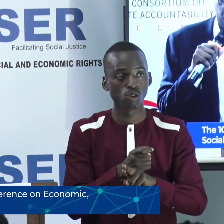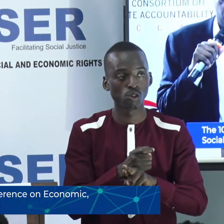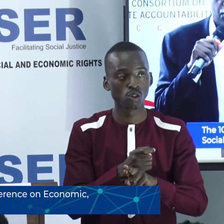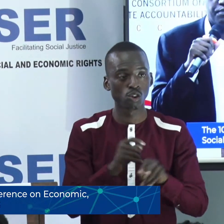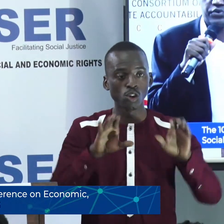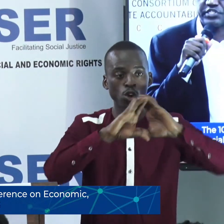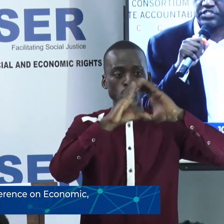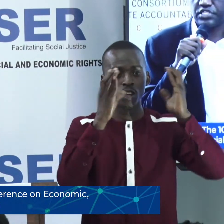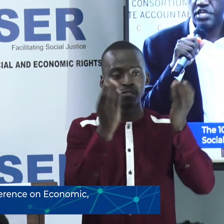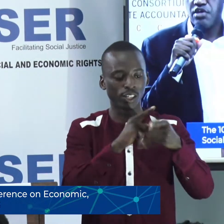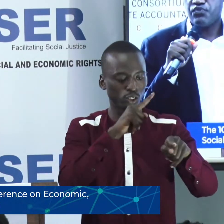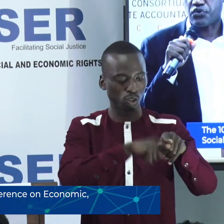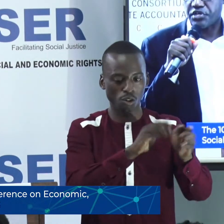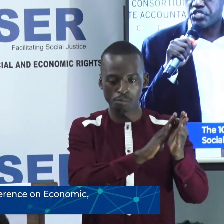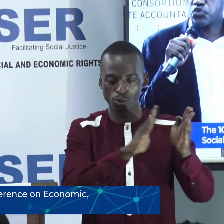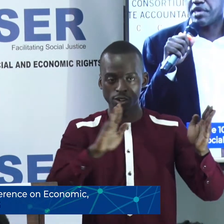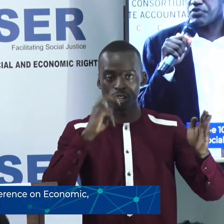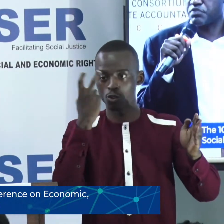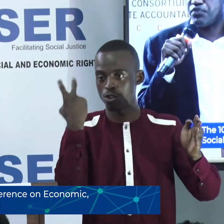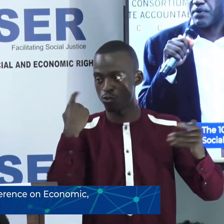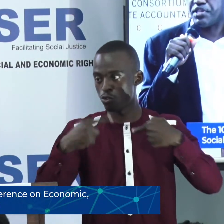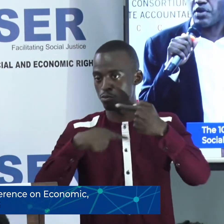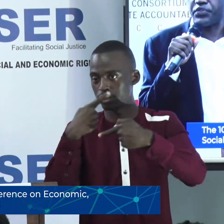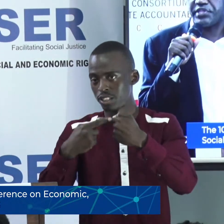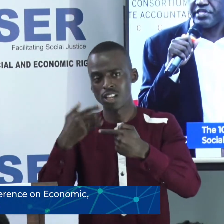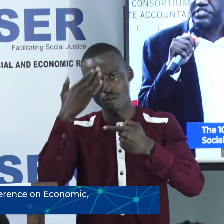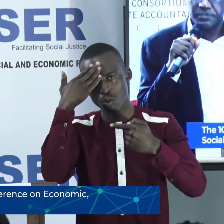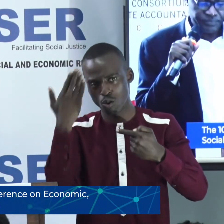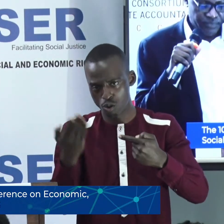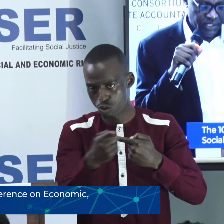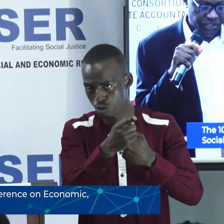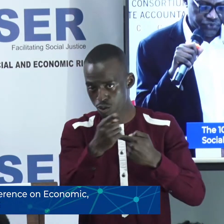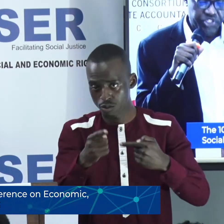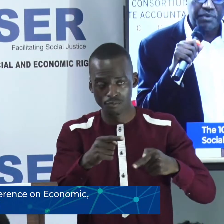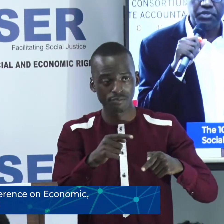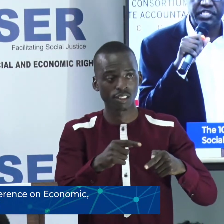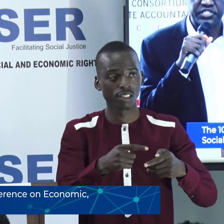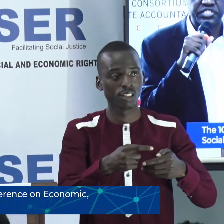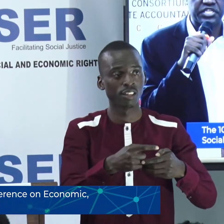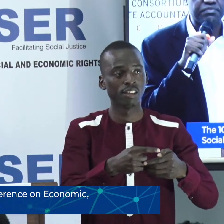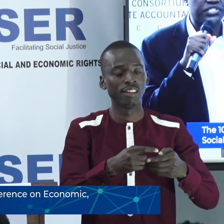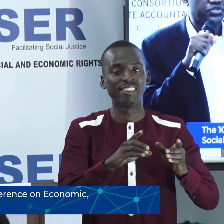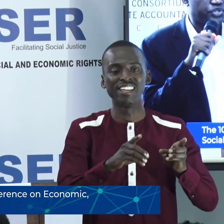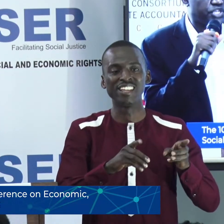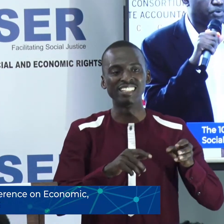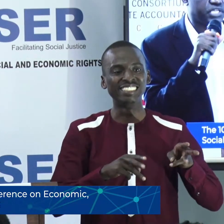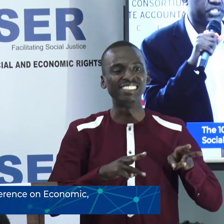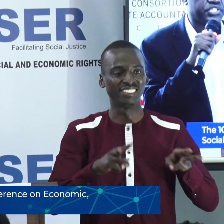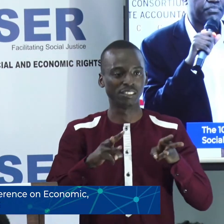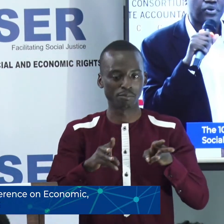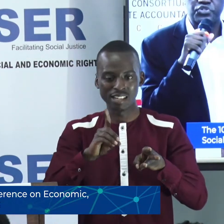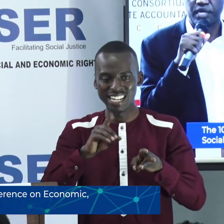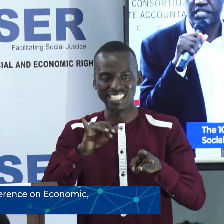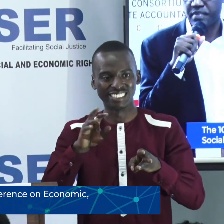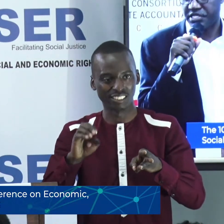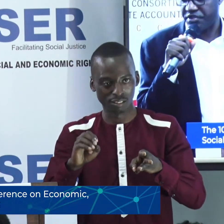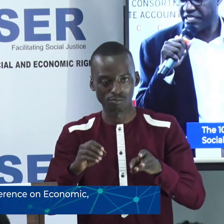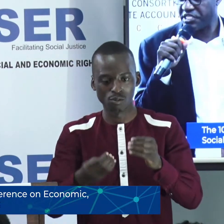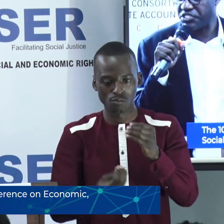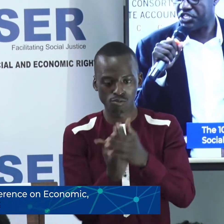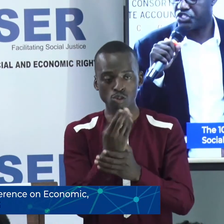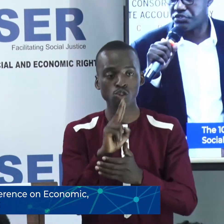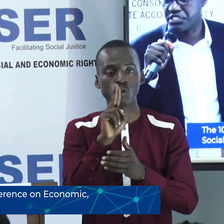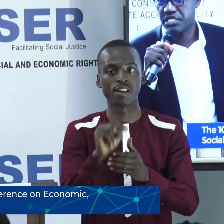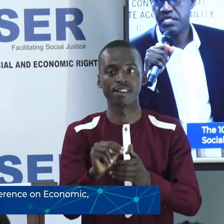Review process. For colleagues who may not be familiar with this, the treaty body system is a treaty body system constructed by the